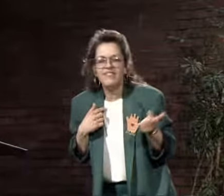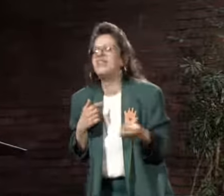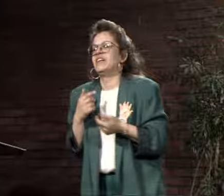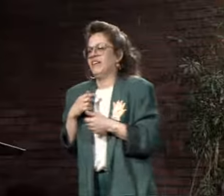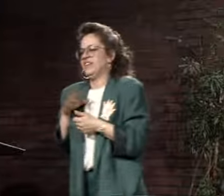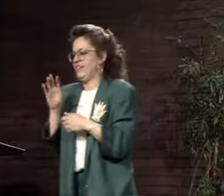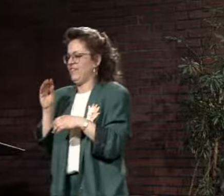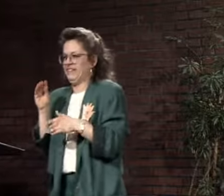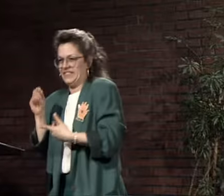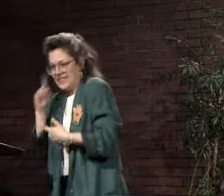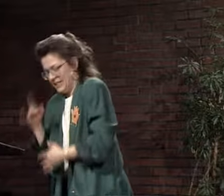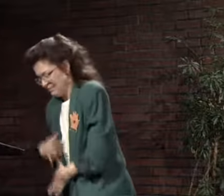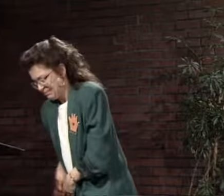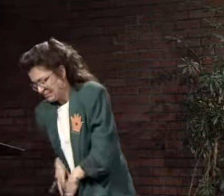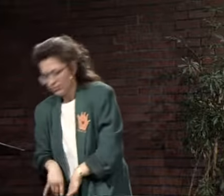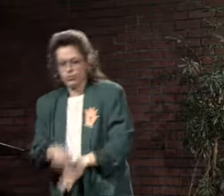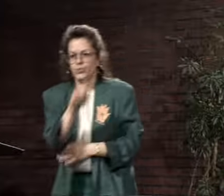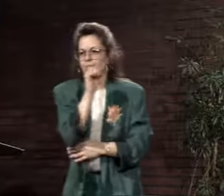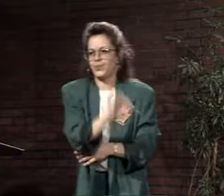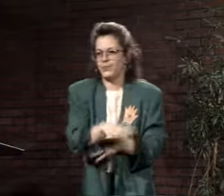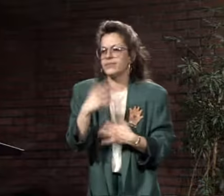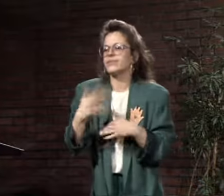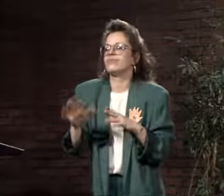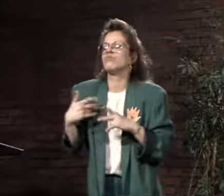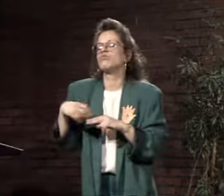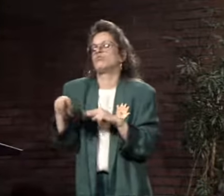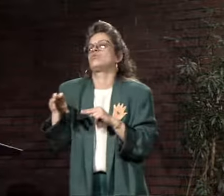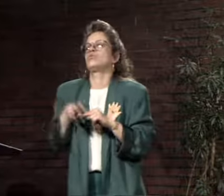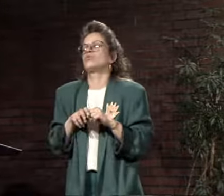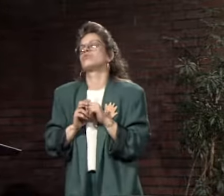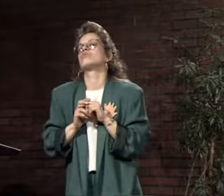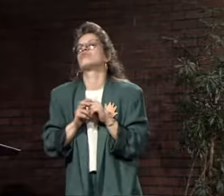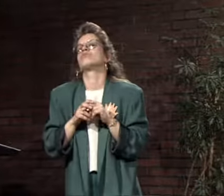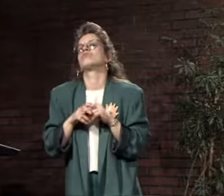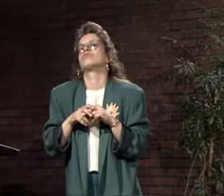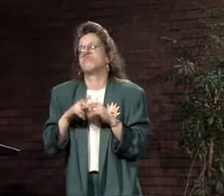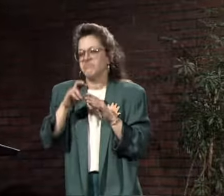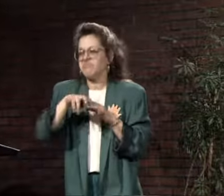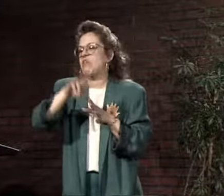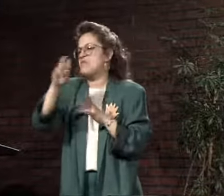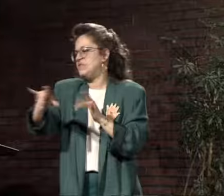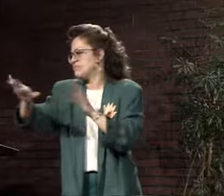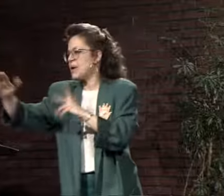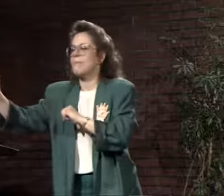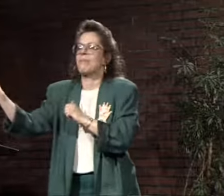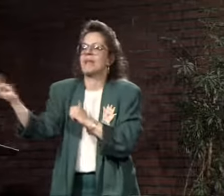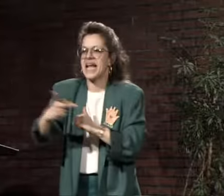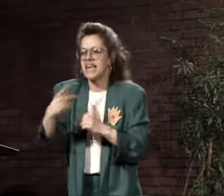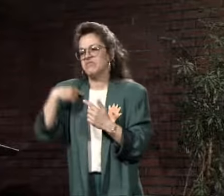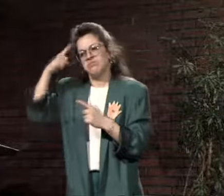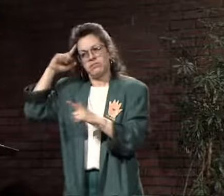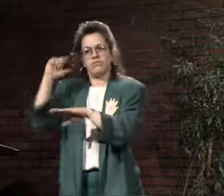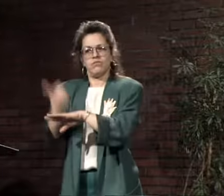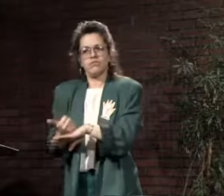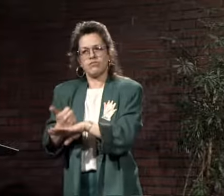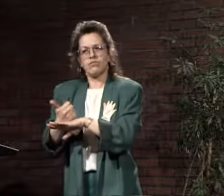So, example. So somebody says the word 50. So a deaf person goes into their wallet, gets 50 cents, come back,